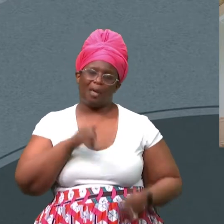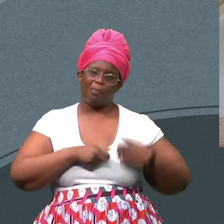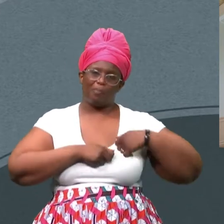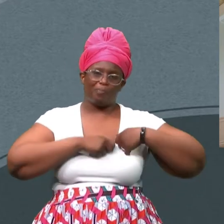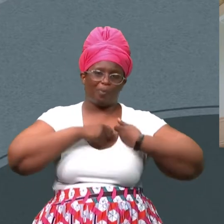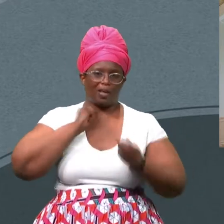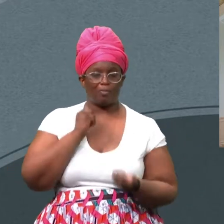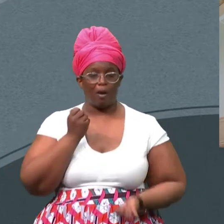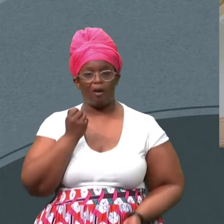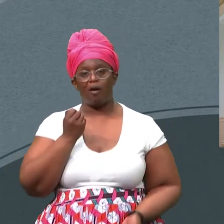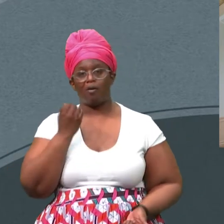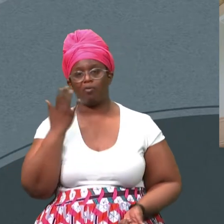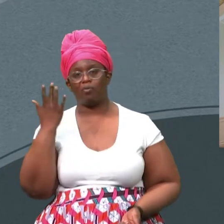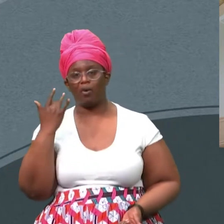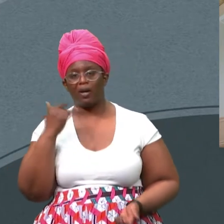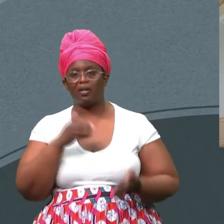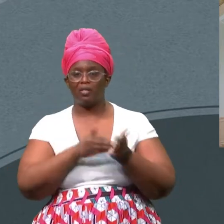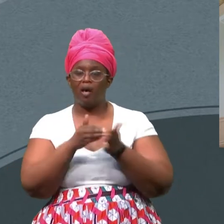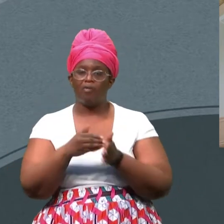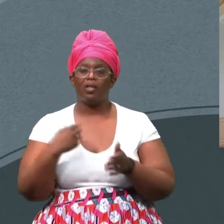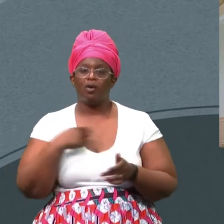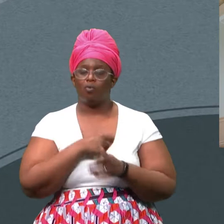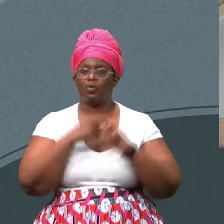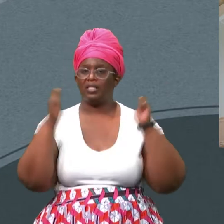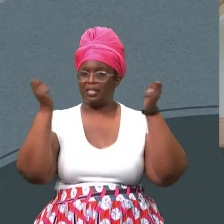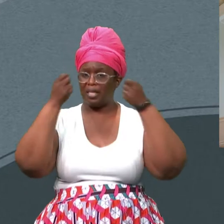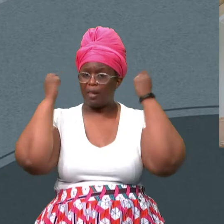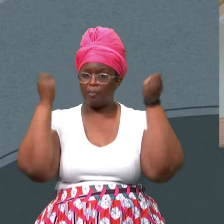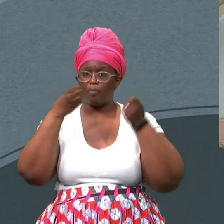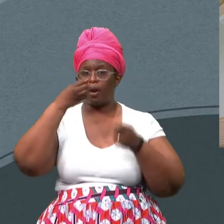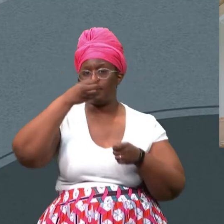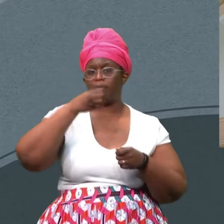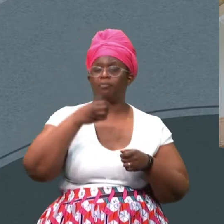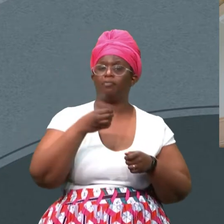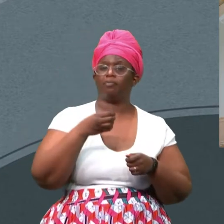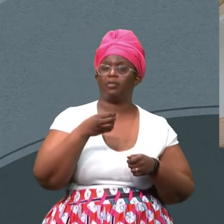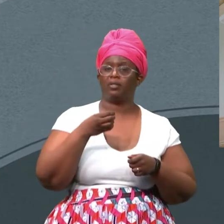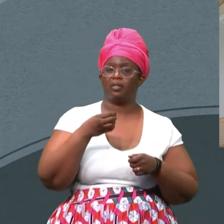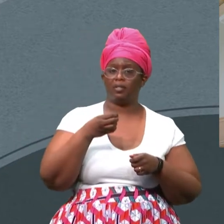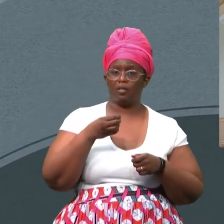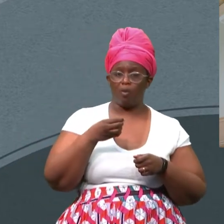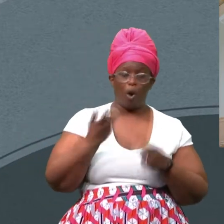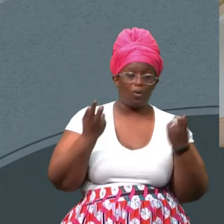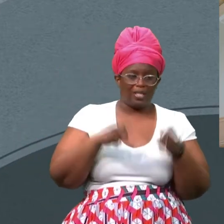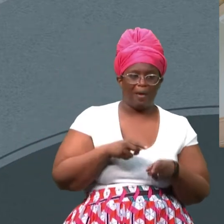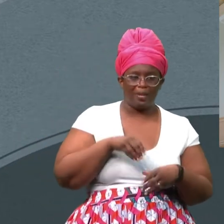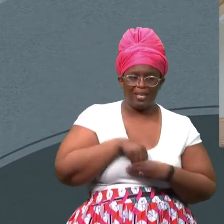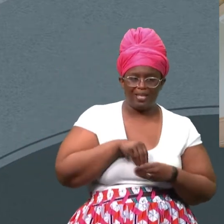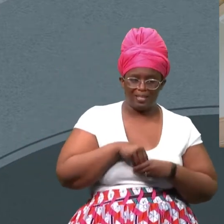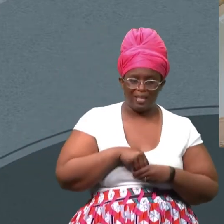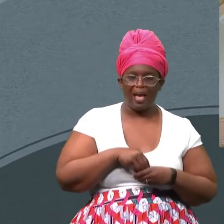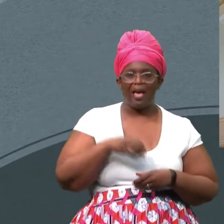Because so oftentimes we celebrate, and rightfully so, the fact that what was going on inside of Elizabeth